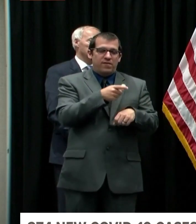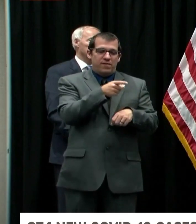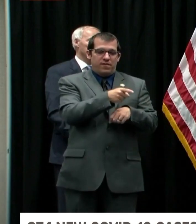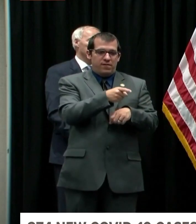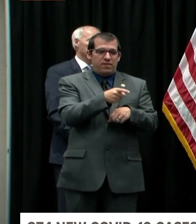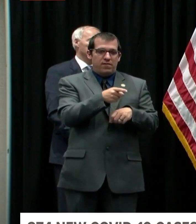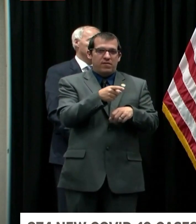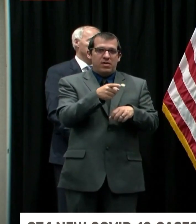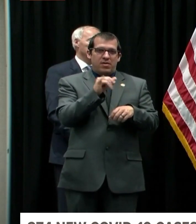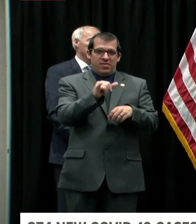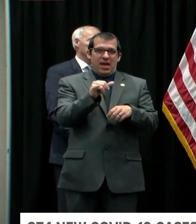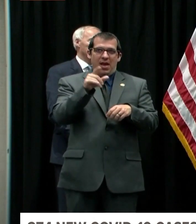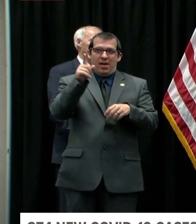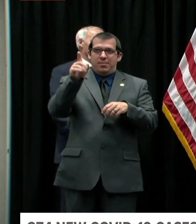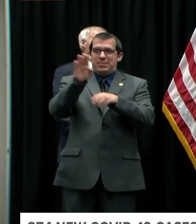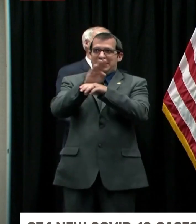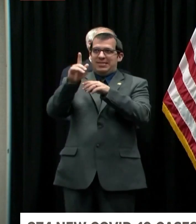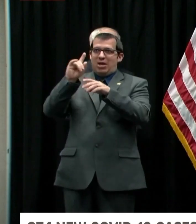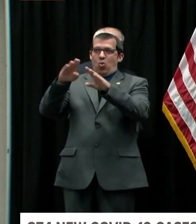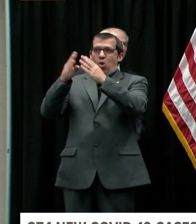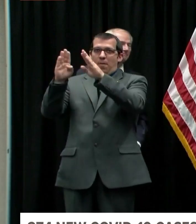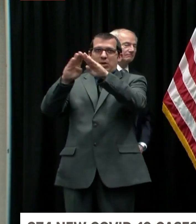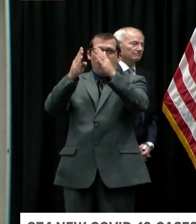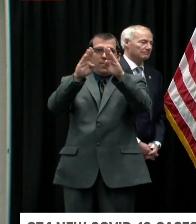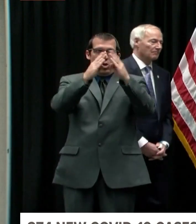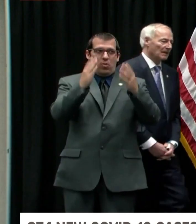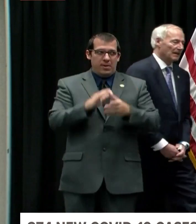because those sectors are coming back.